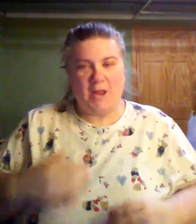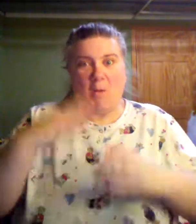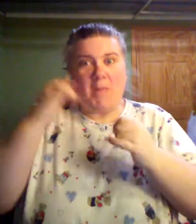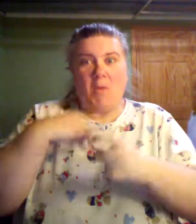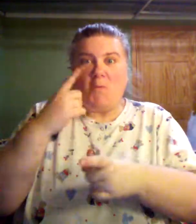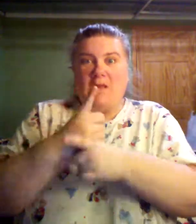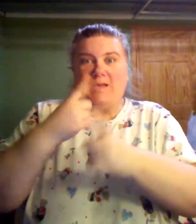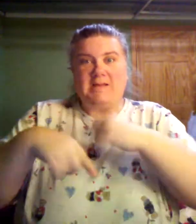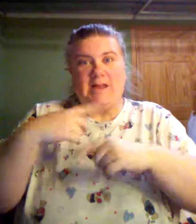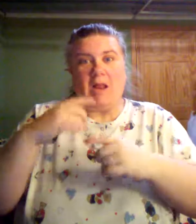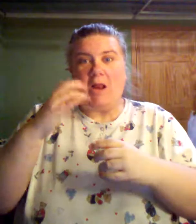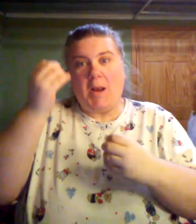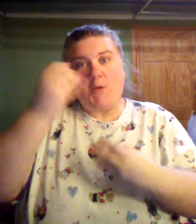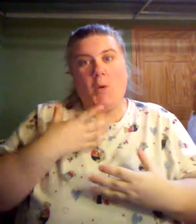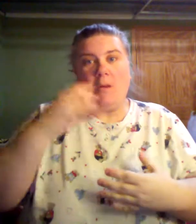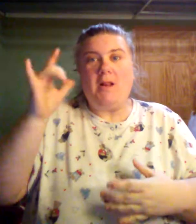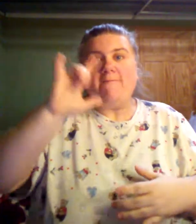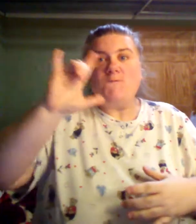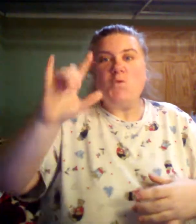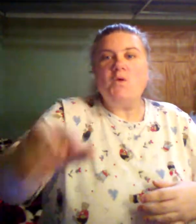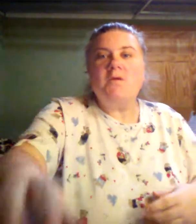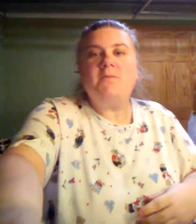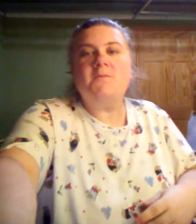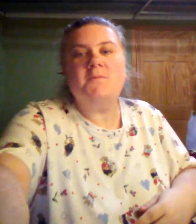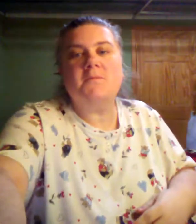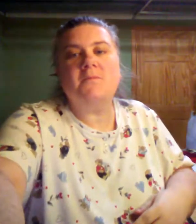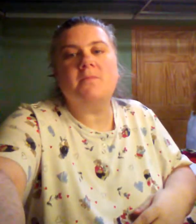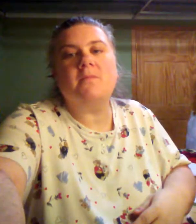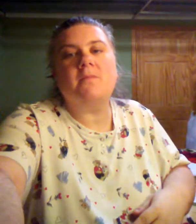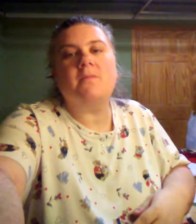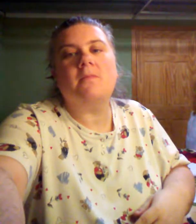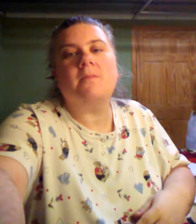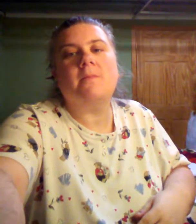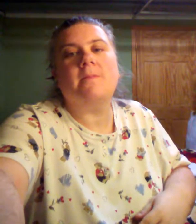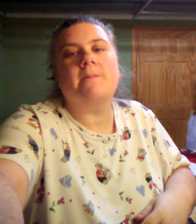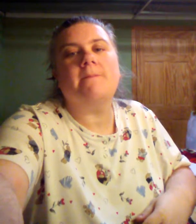I'll see next time.